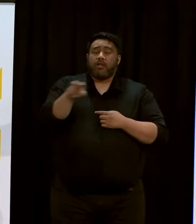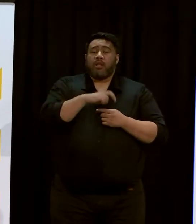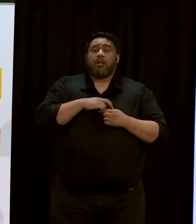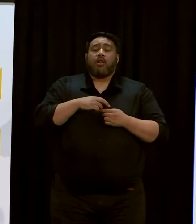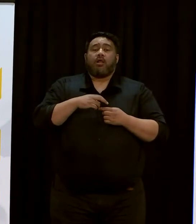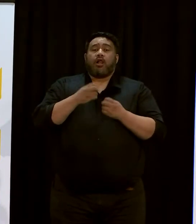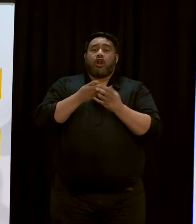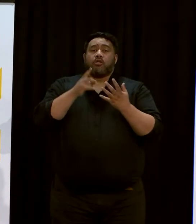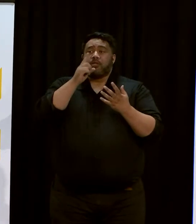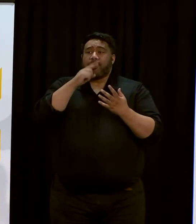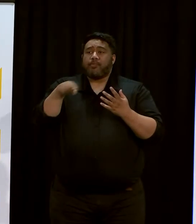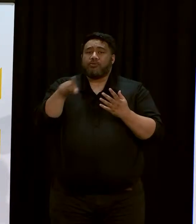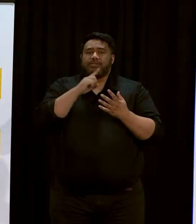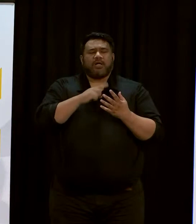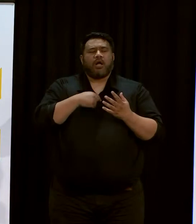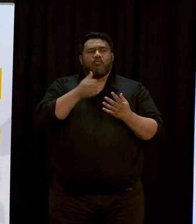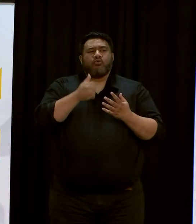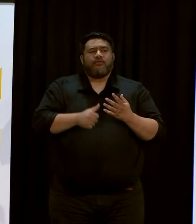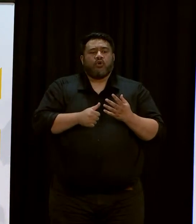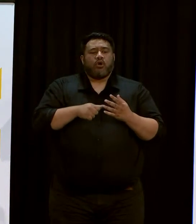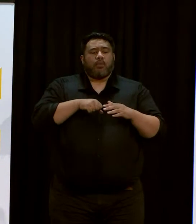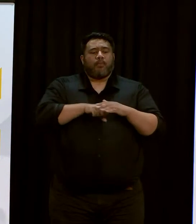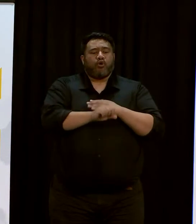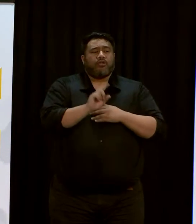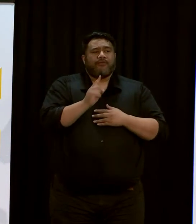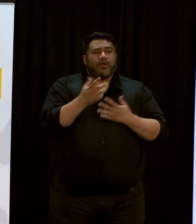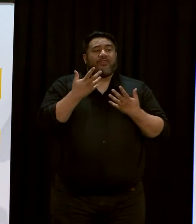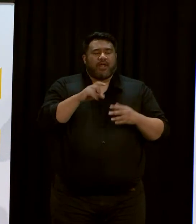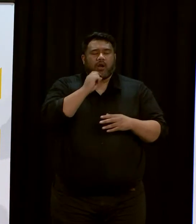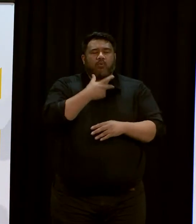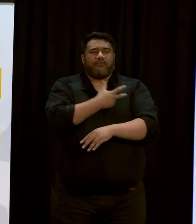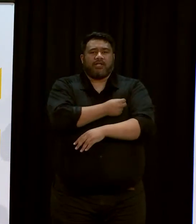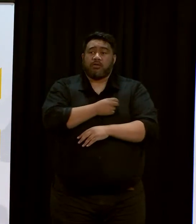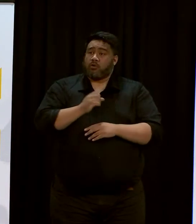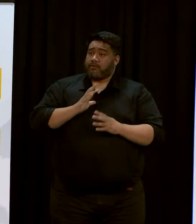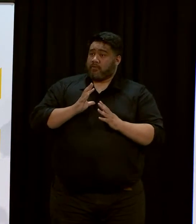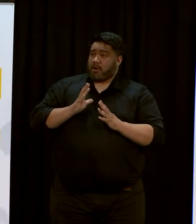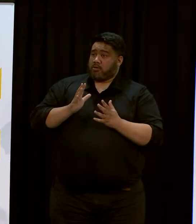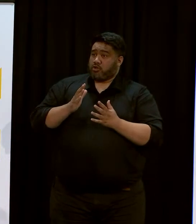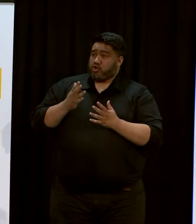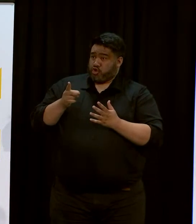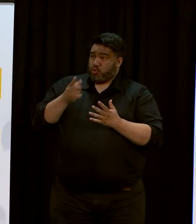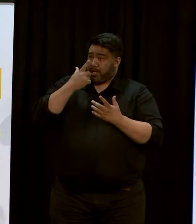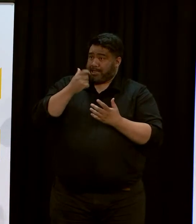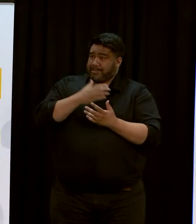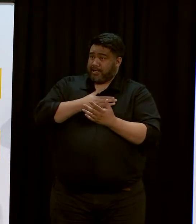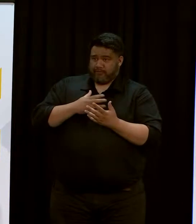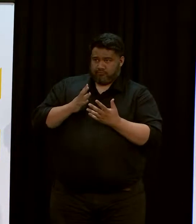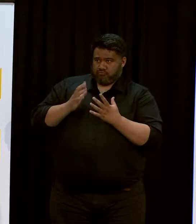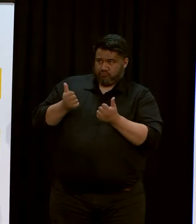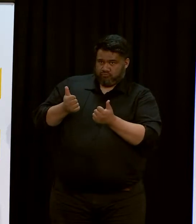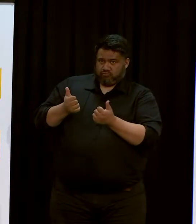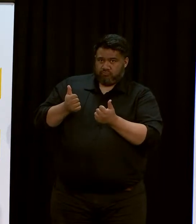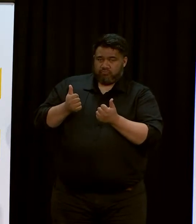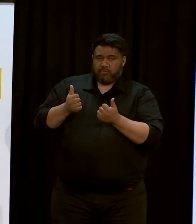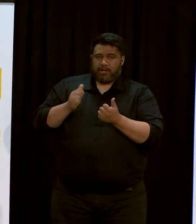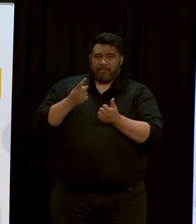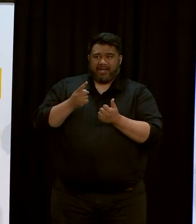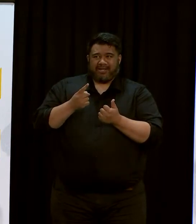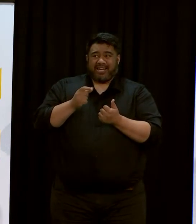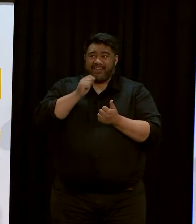their babies before being vaccinated. And look, whilst I'm really pleased that those individuals have been safe in that intervening period of time, actually it would have